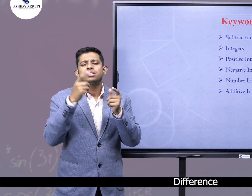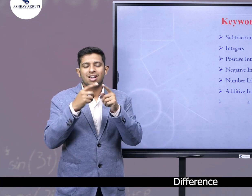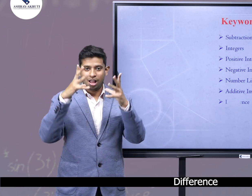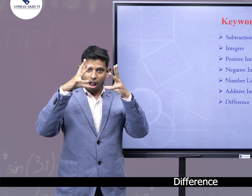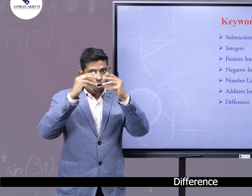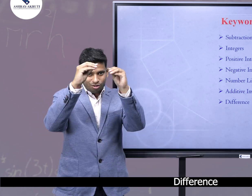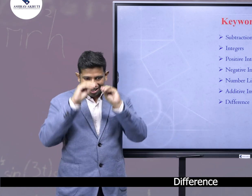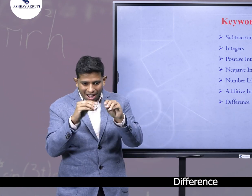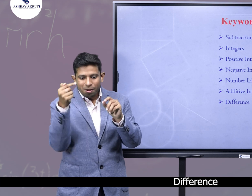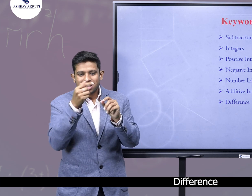difference,